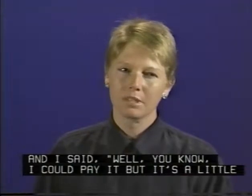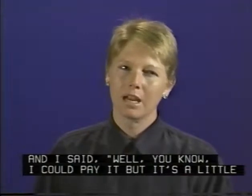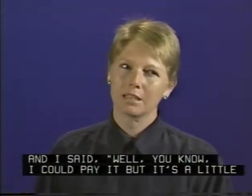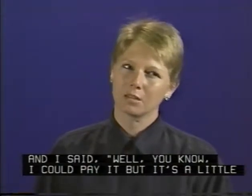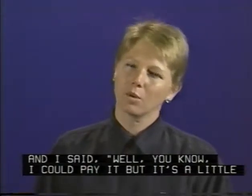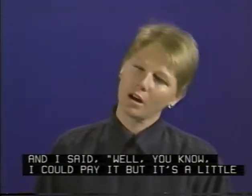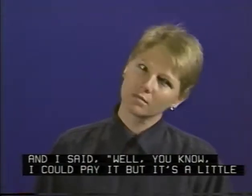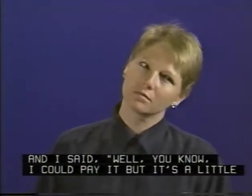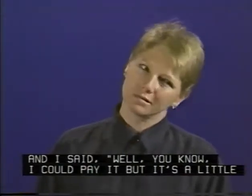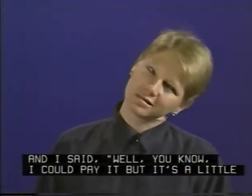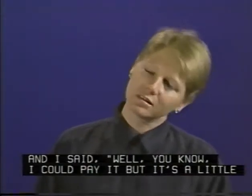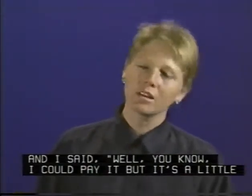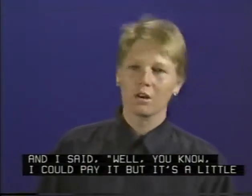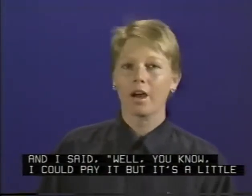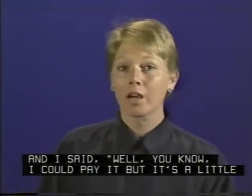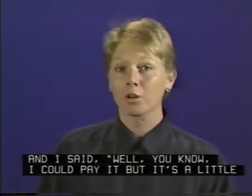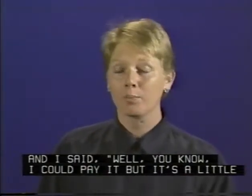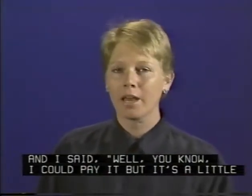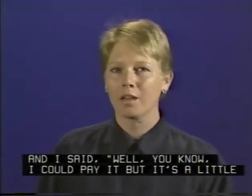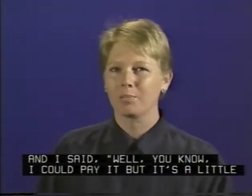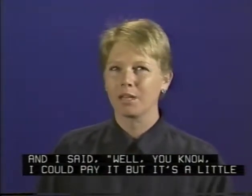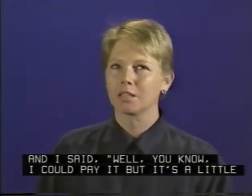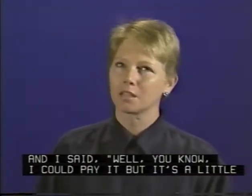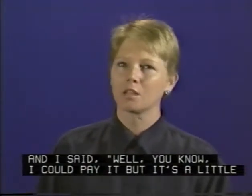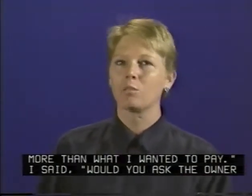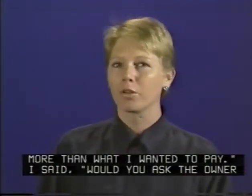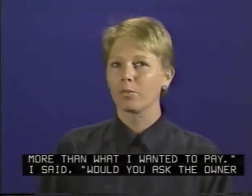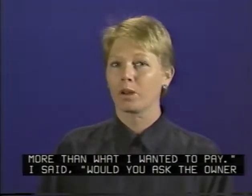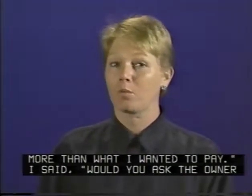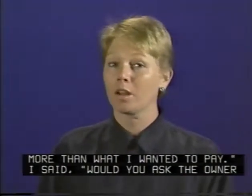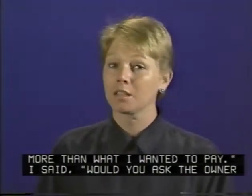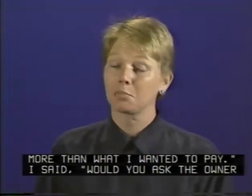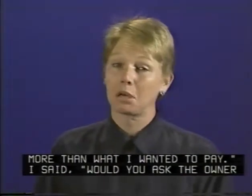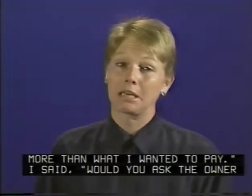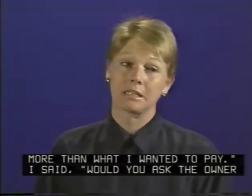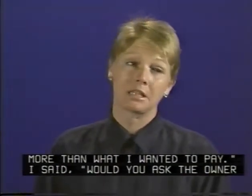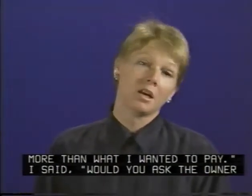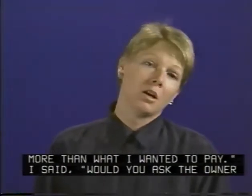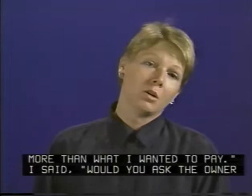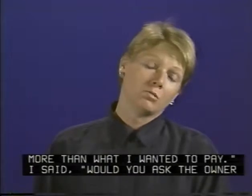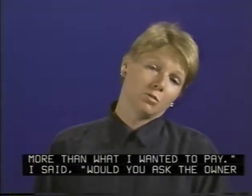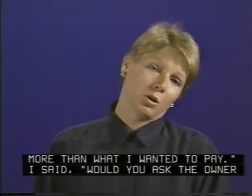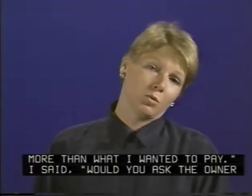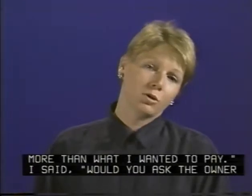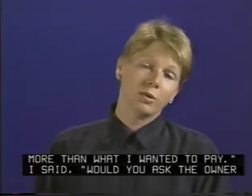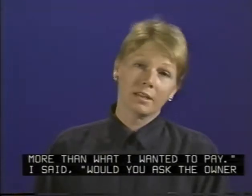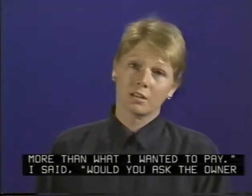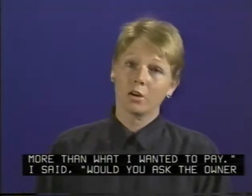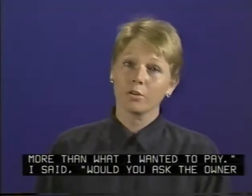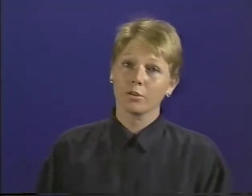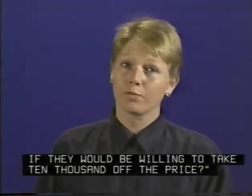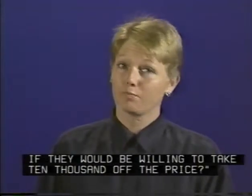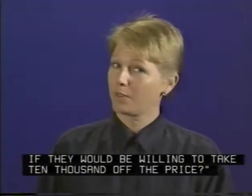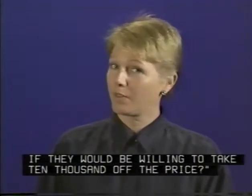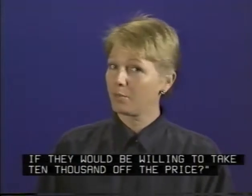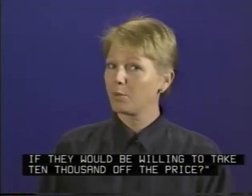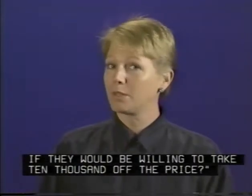I said, well, you know, I could pay it, but it's a little more than what I wanted to pay. I said, you know, would you ask the owner if they'd be willing to